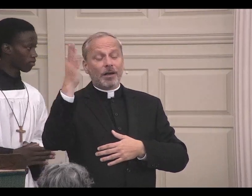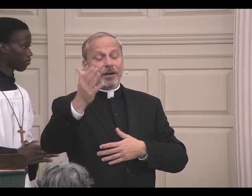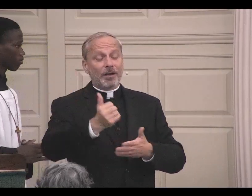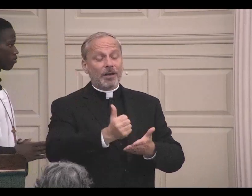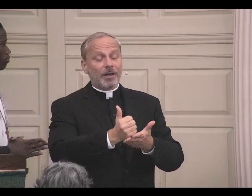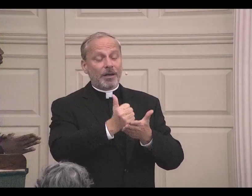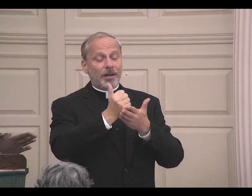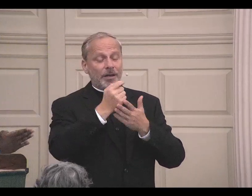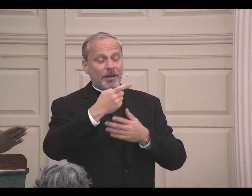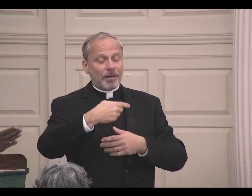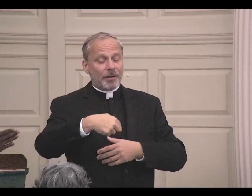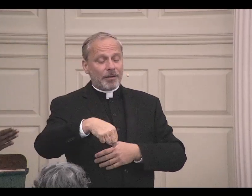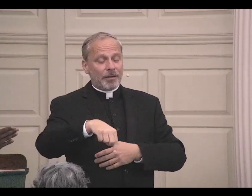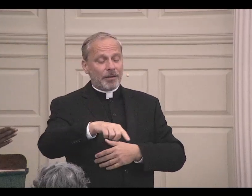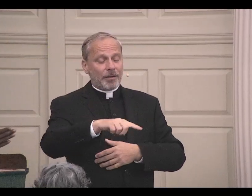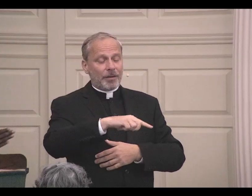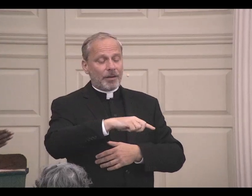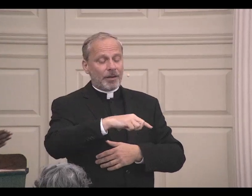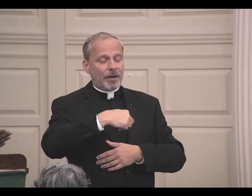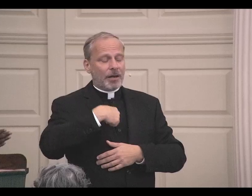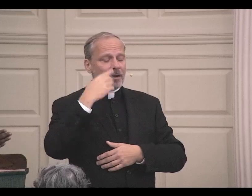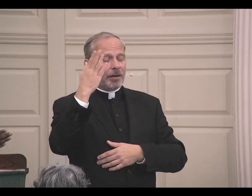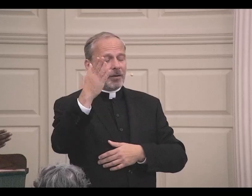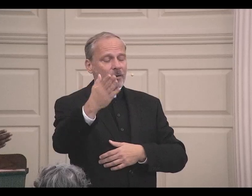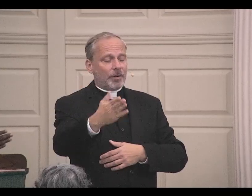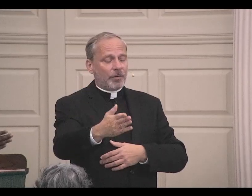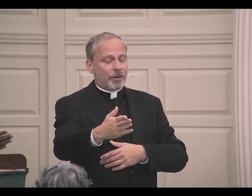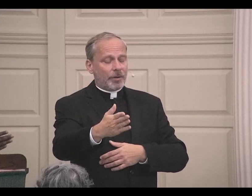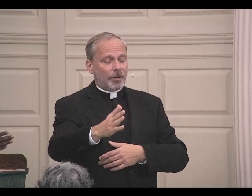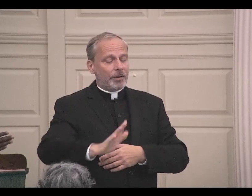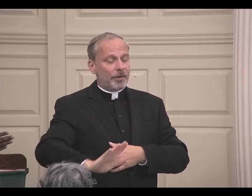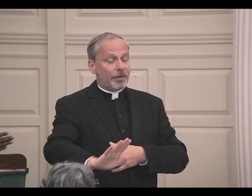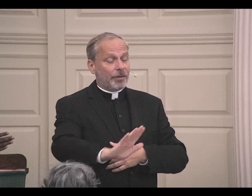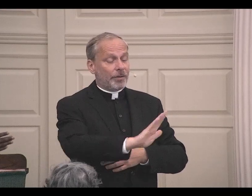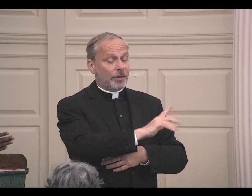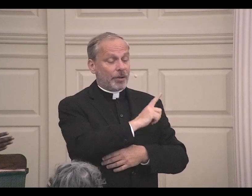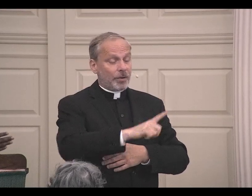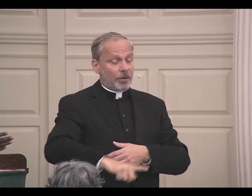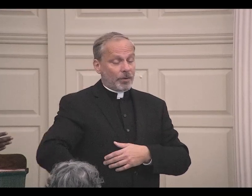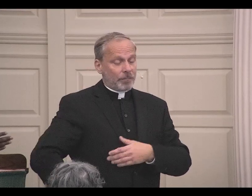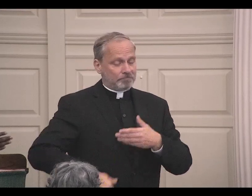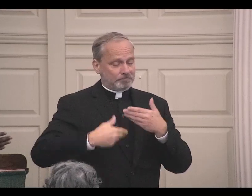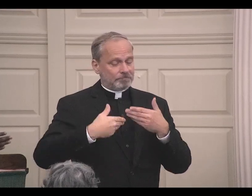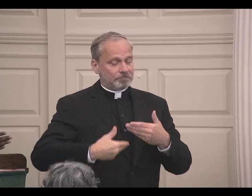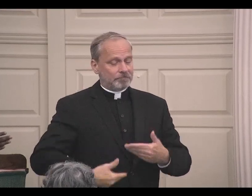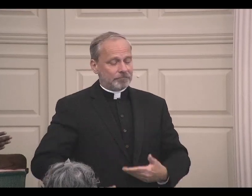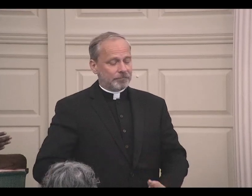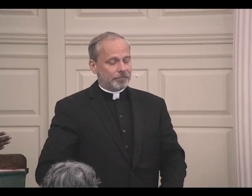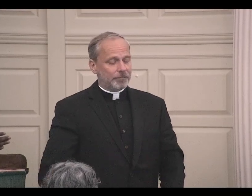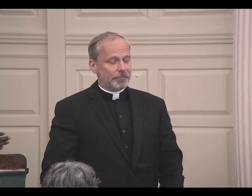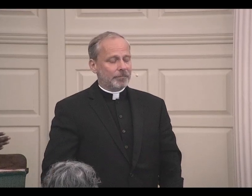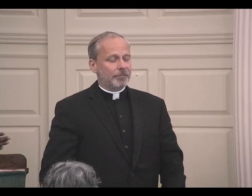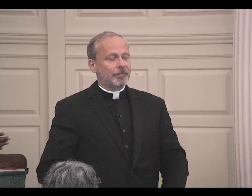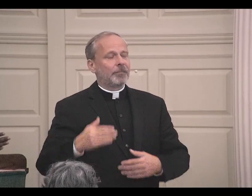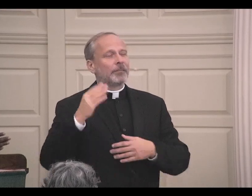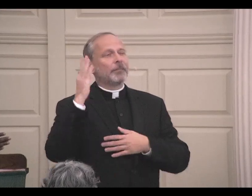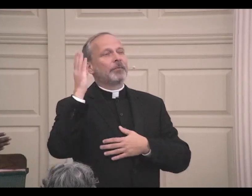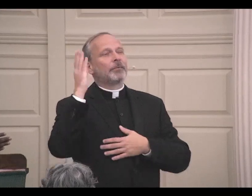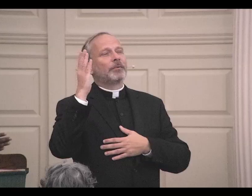distress, I will hear them, and I will be their